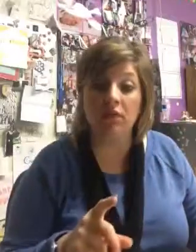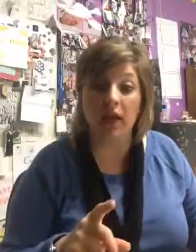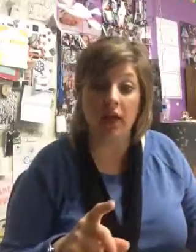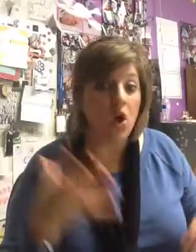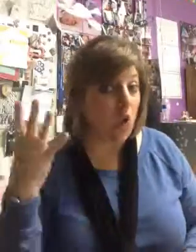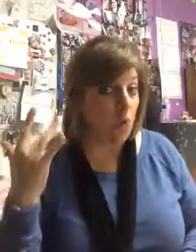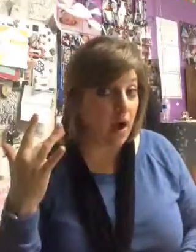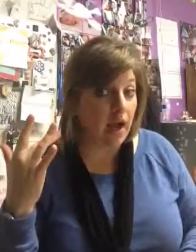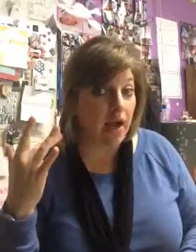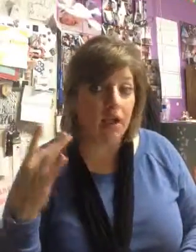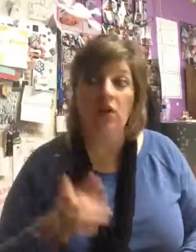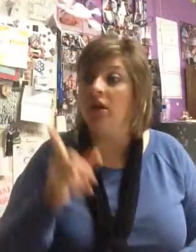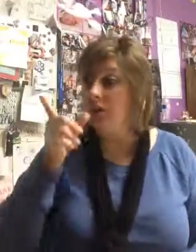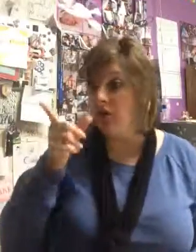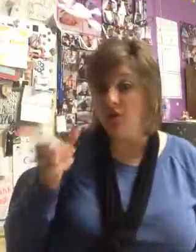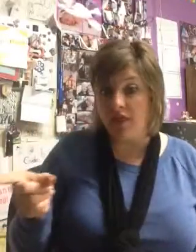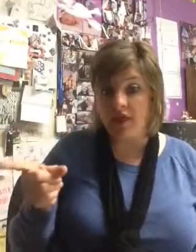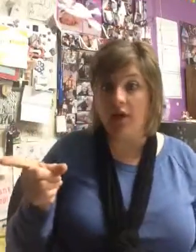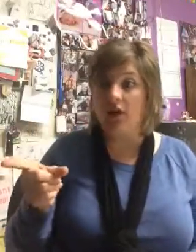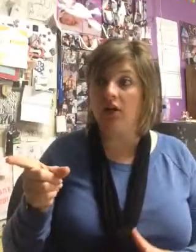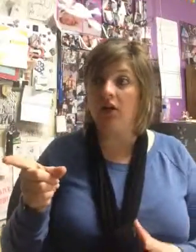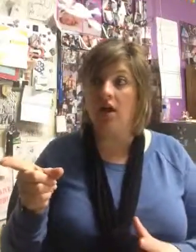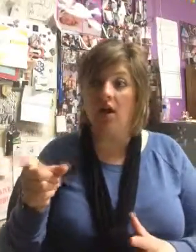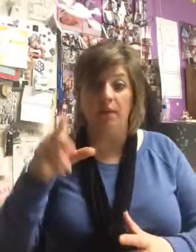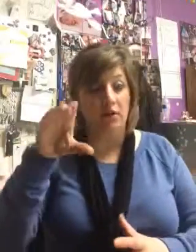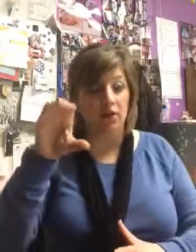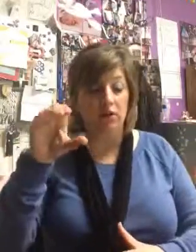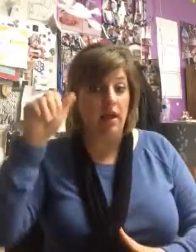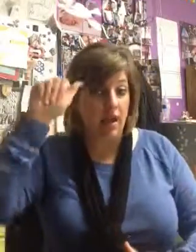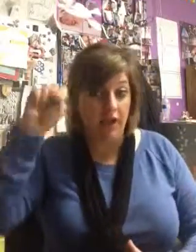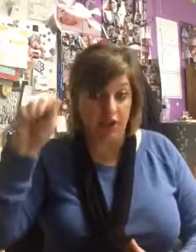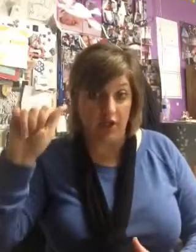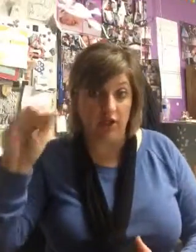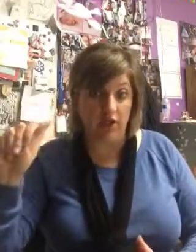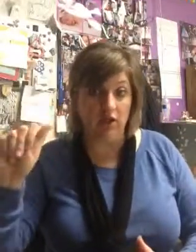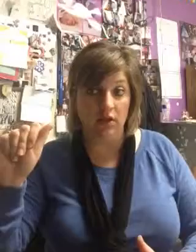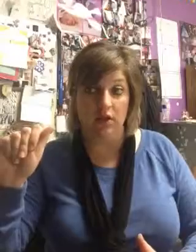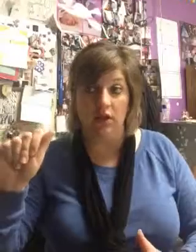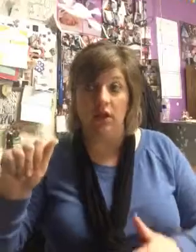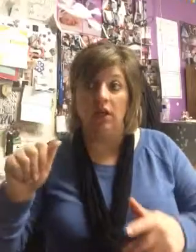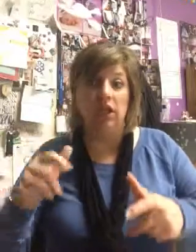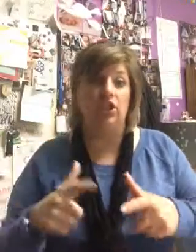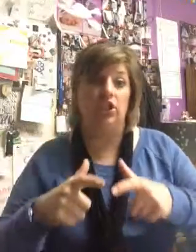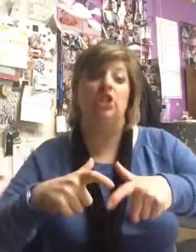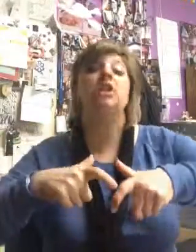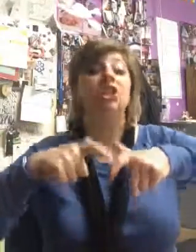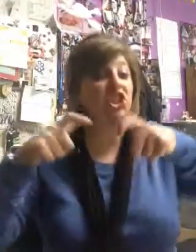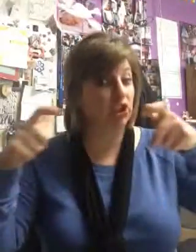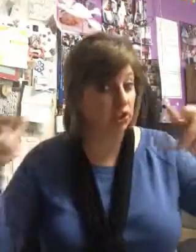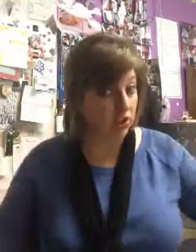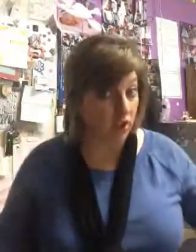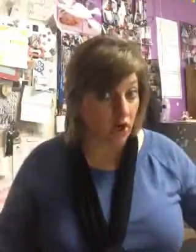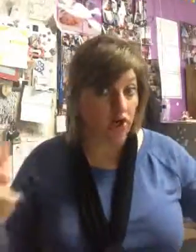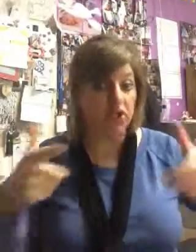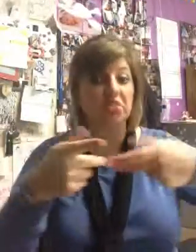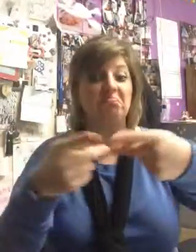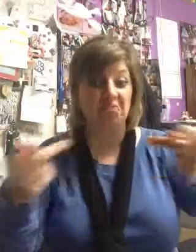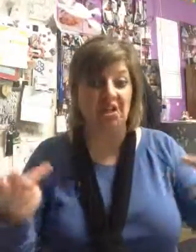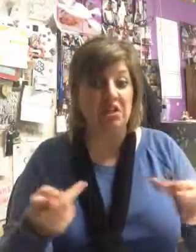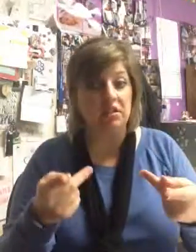okay, why? Because over there, Asia is large place